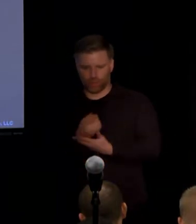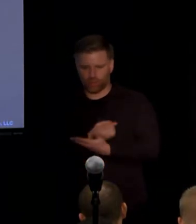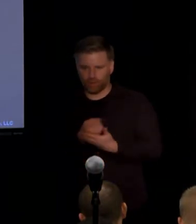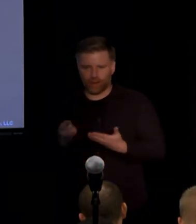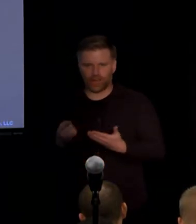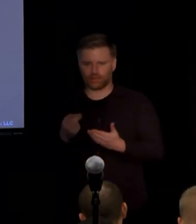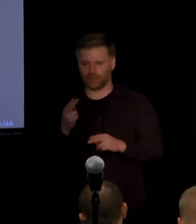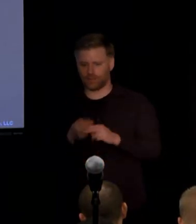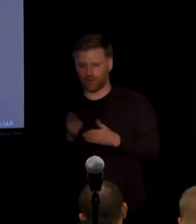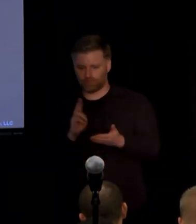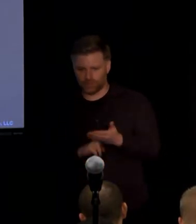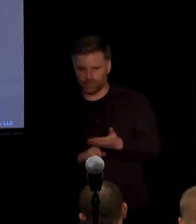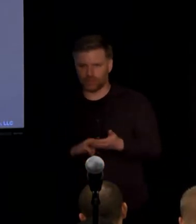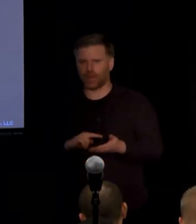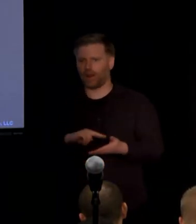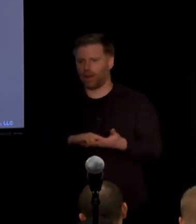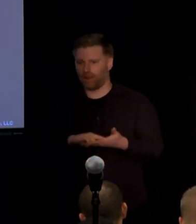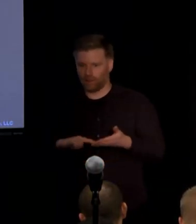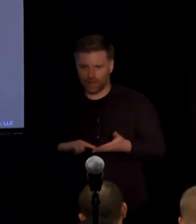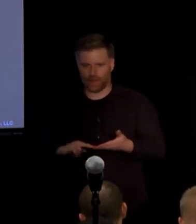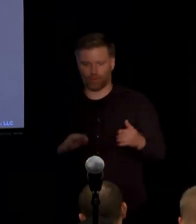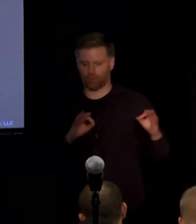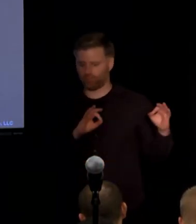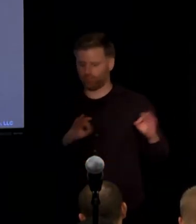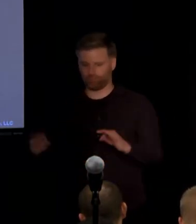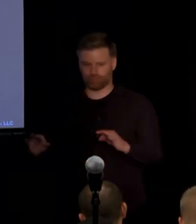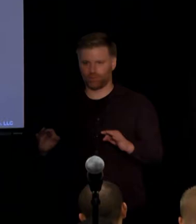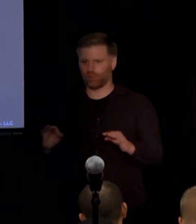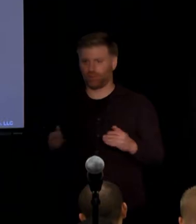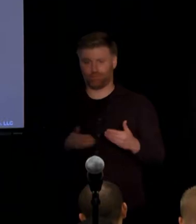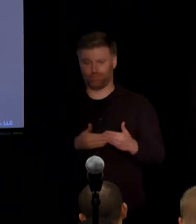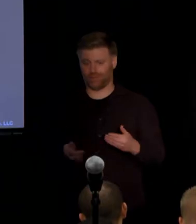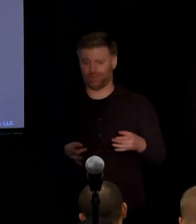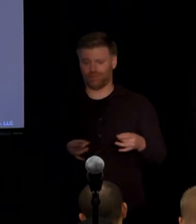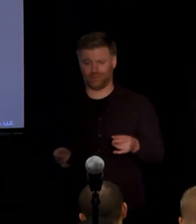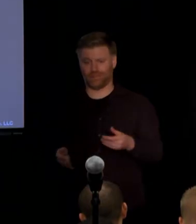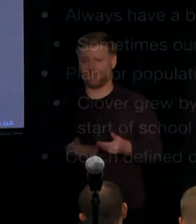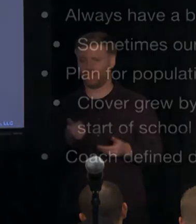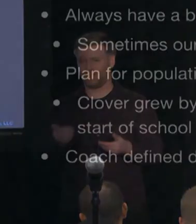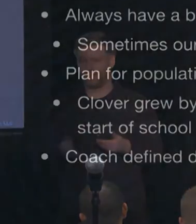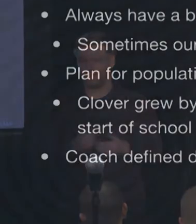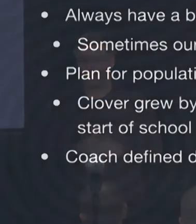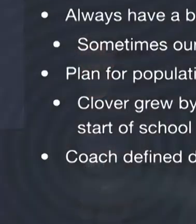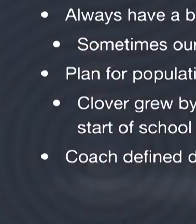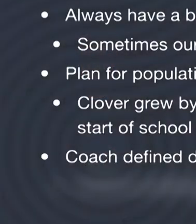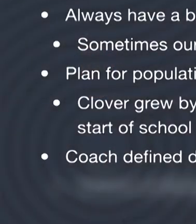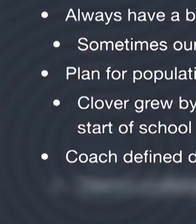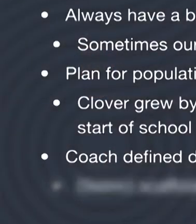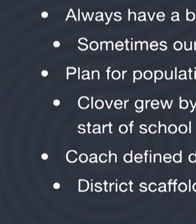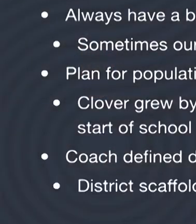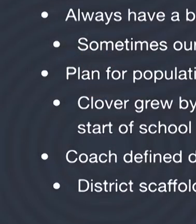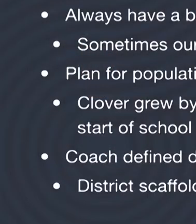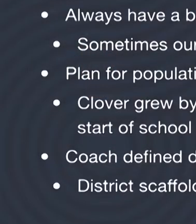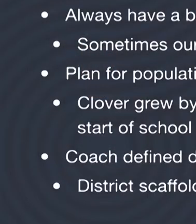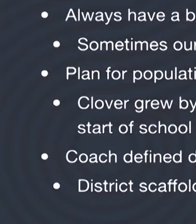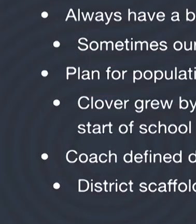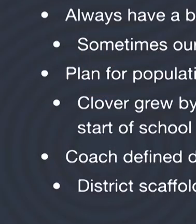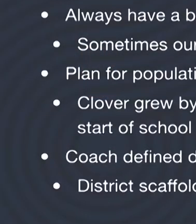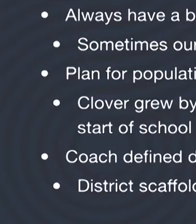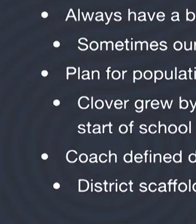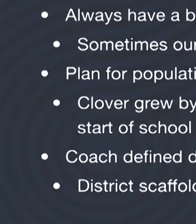little student labels on them. So it was super easy at that point, and not nearly as stressful in years past.